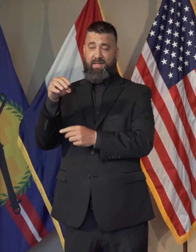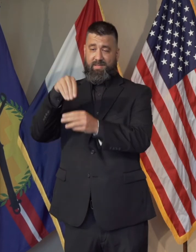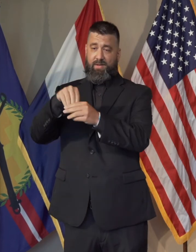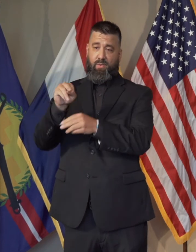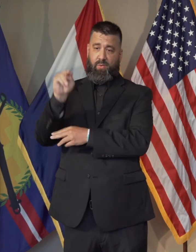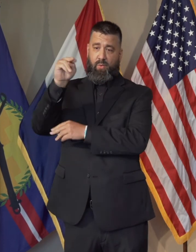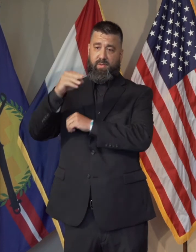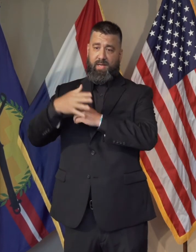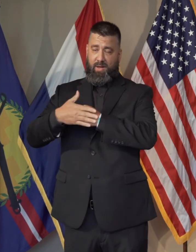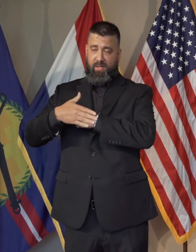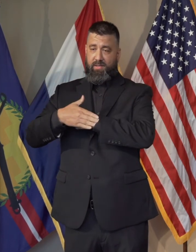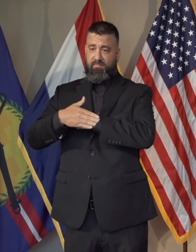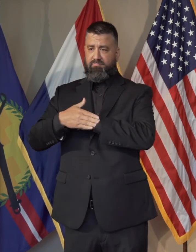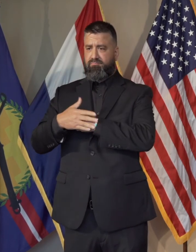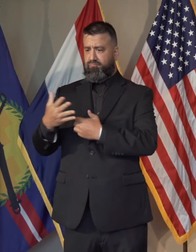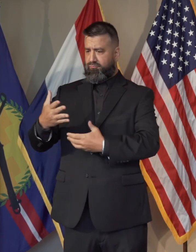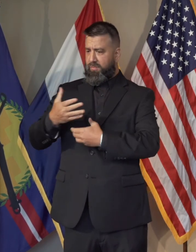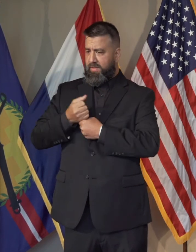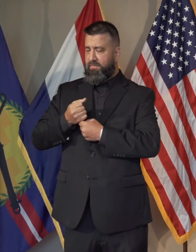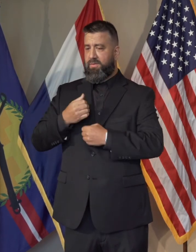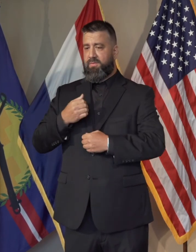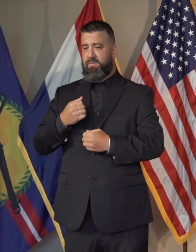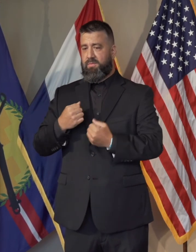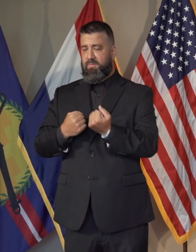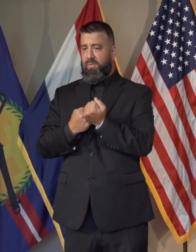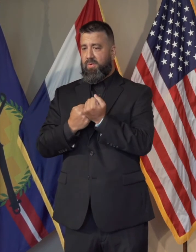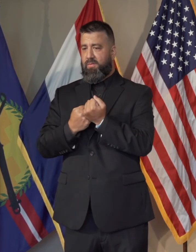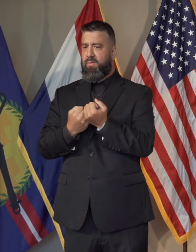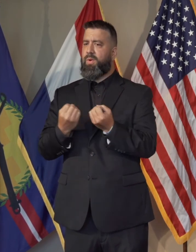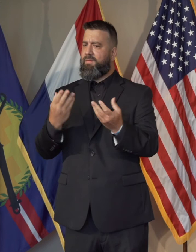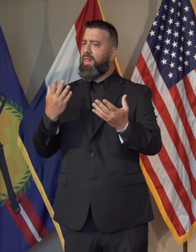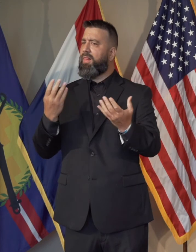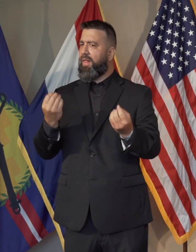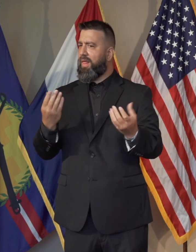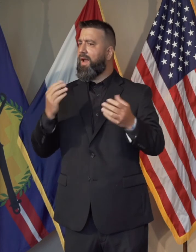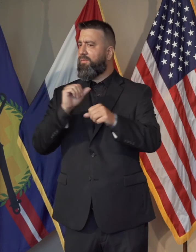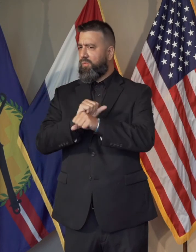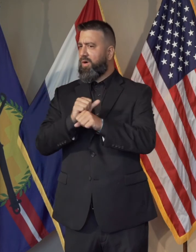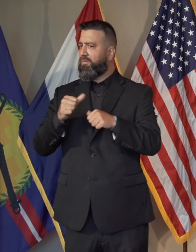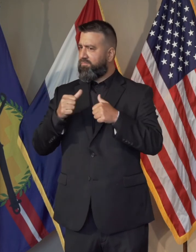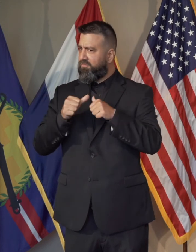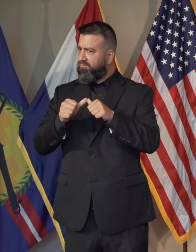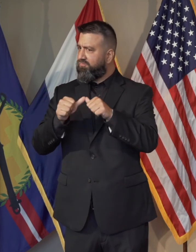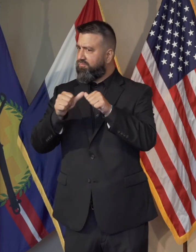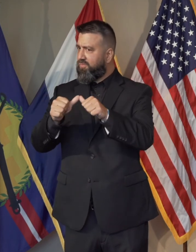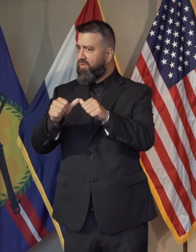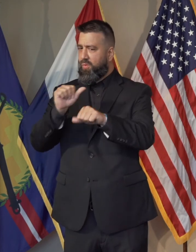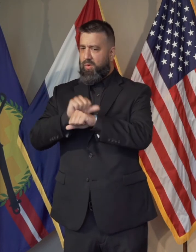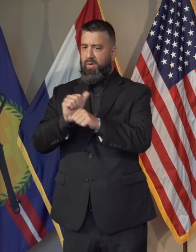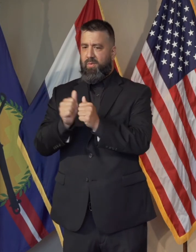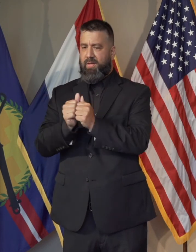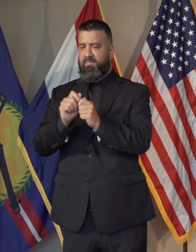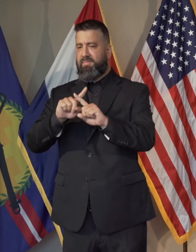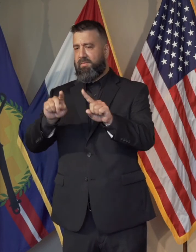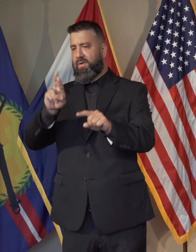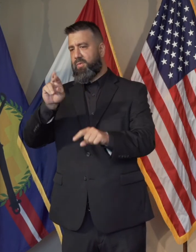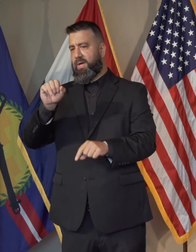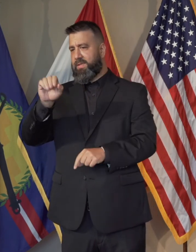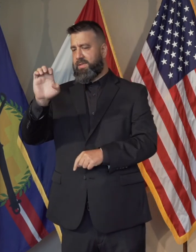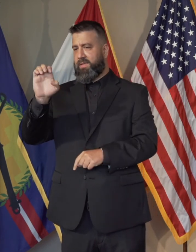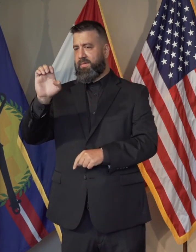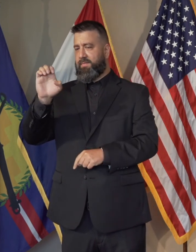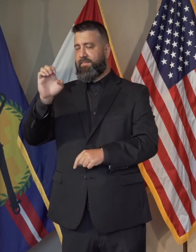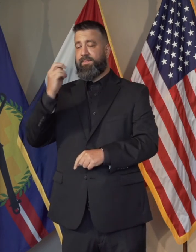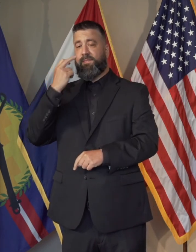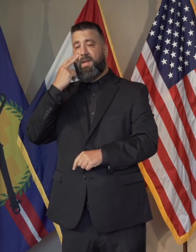But you know, there's a lot of work to do in race relations in our community, and I've been out front of that and will continue to do so. And if